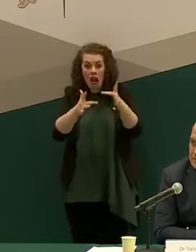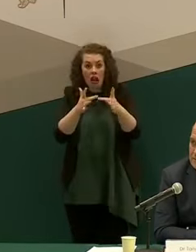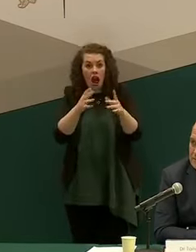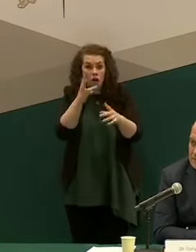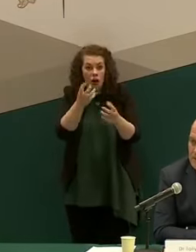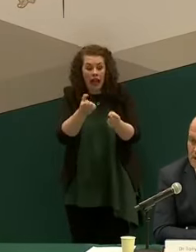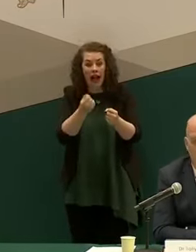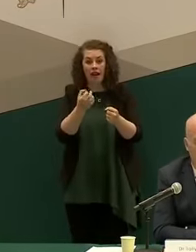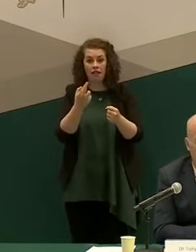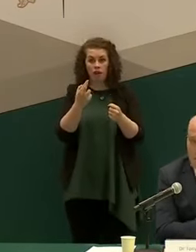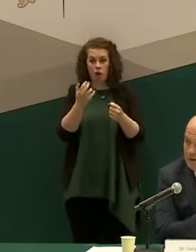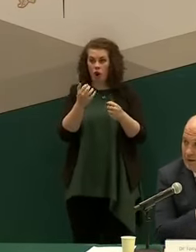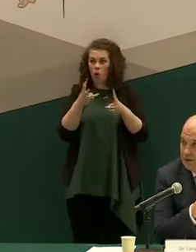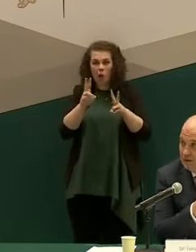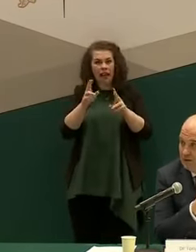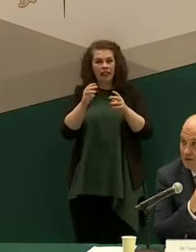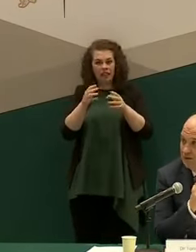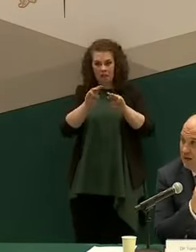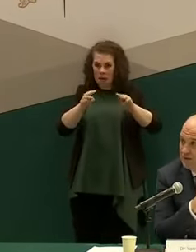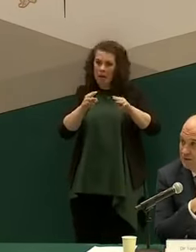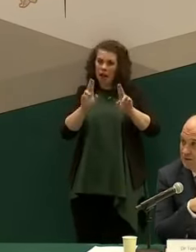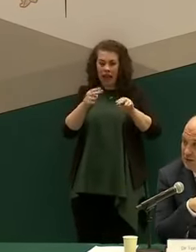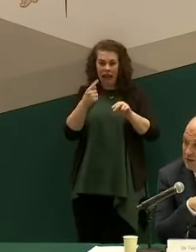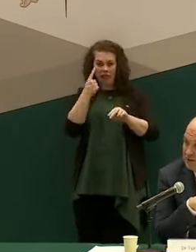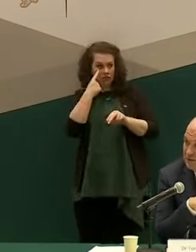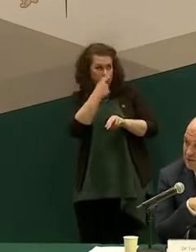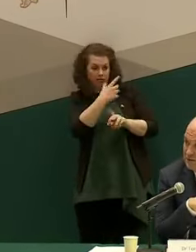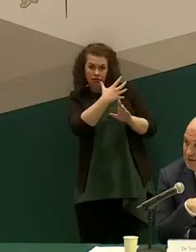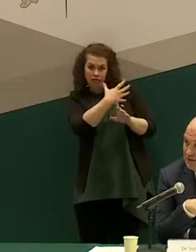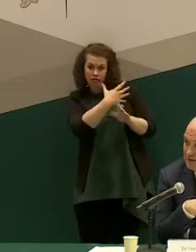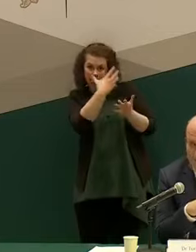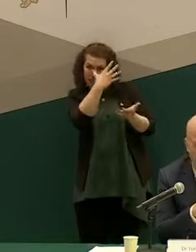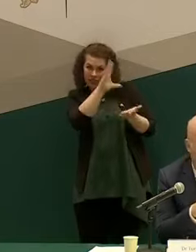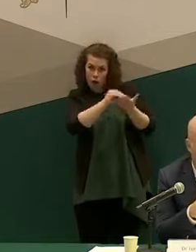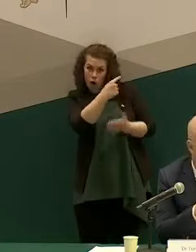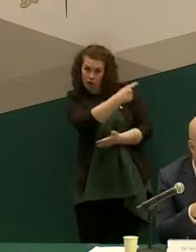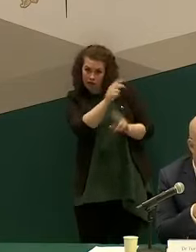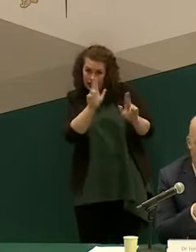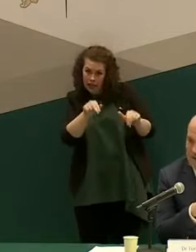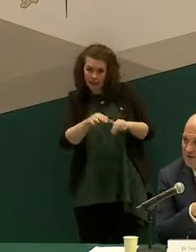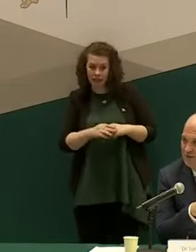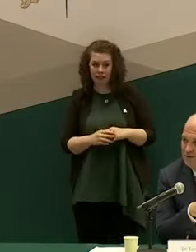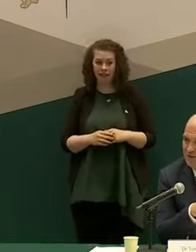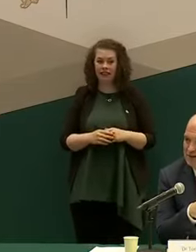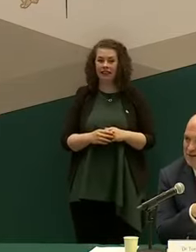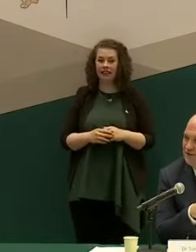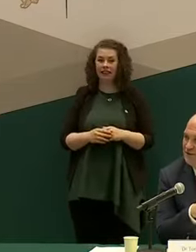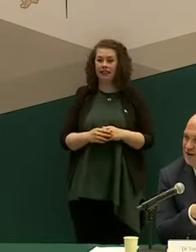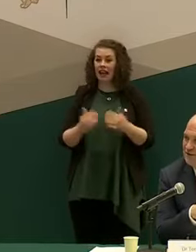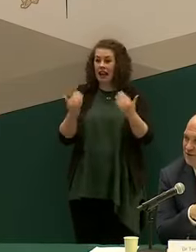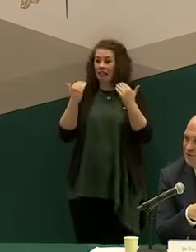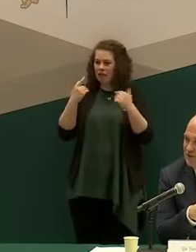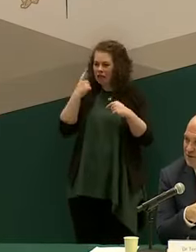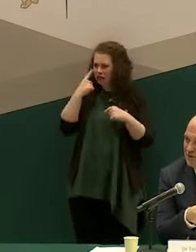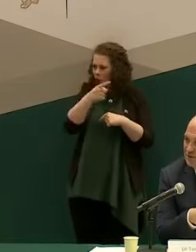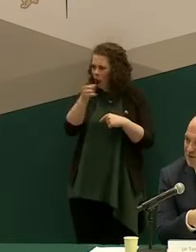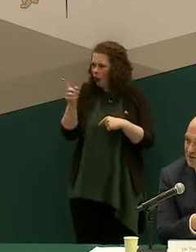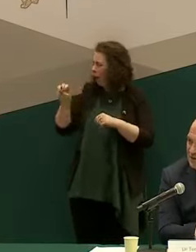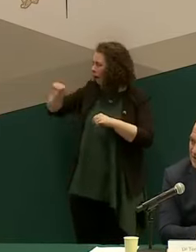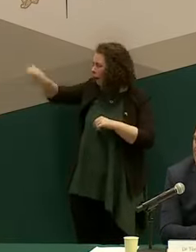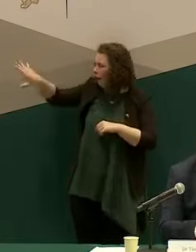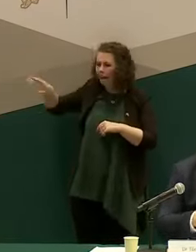readily? So, so the slides that we've shared with you this evening, I noticed a number of you were taking photographs of them and so